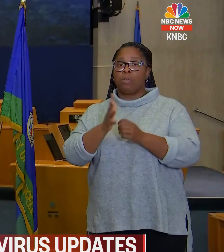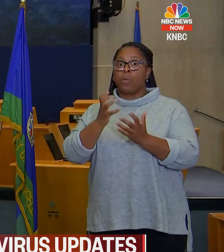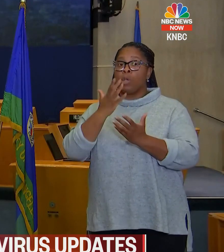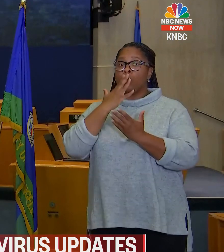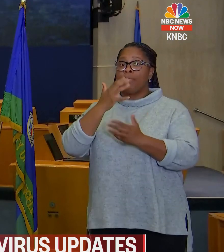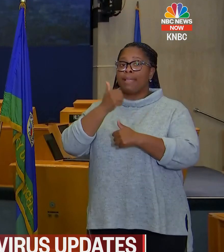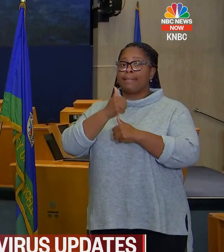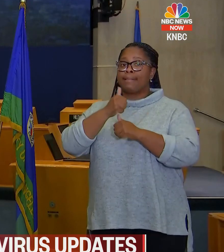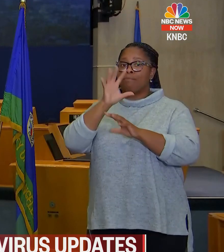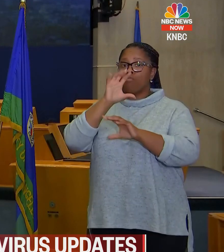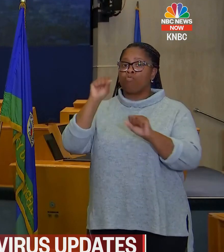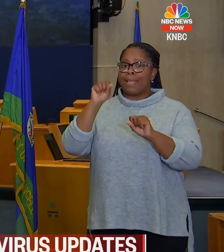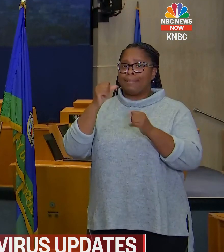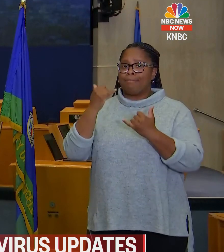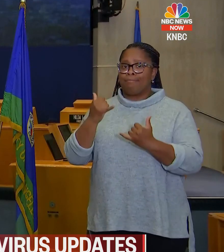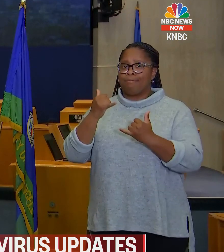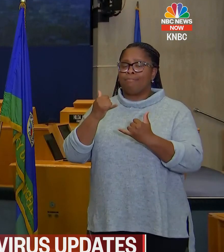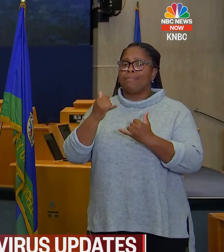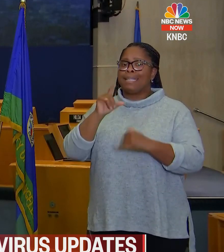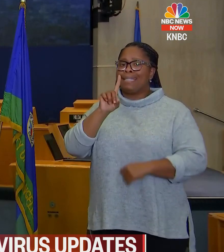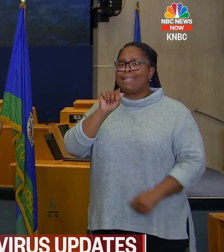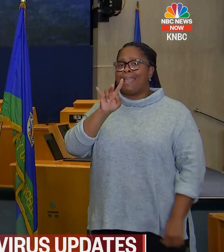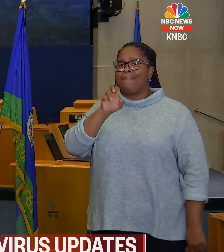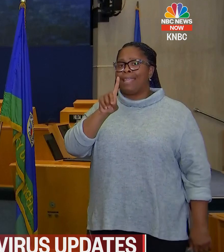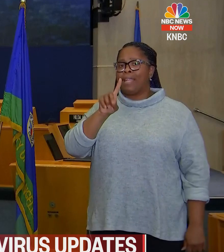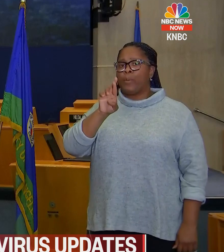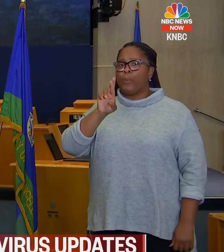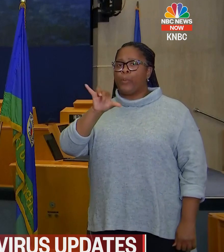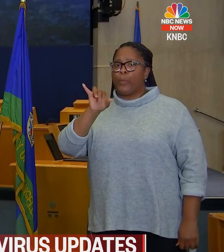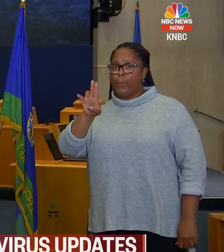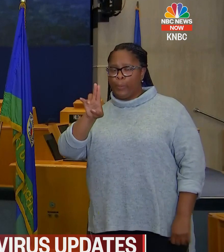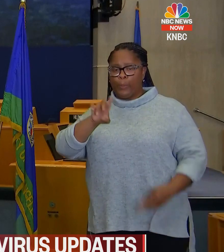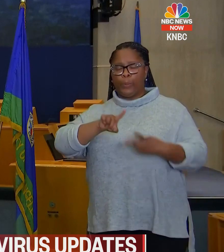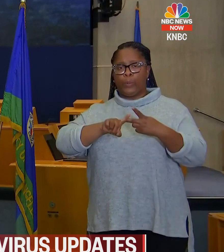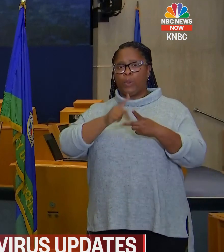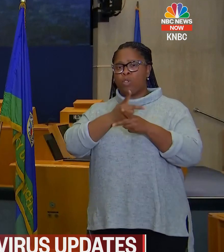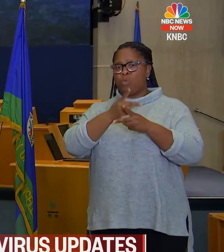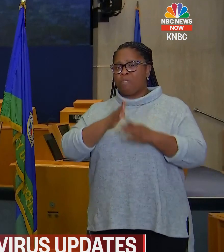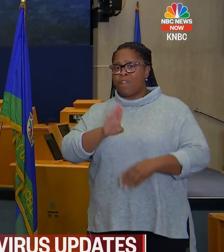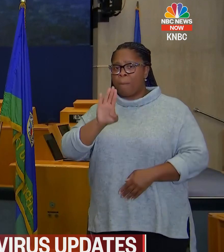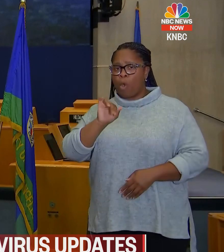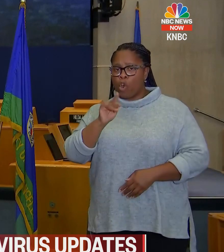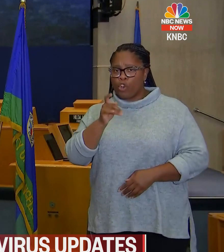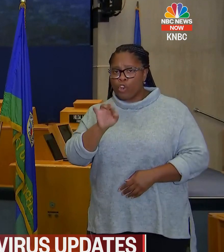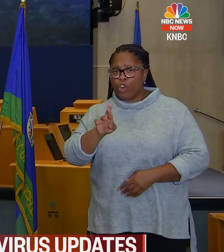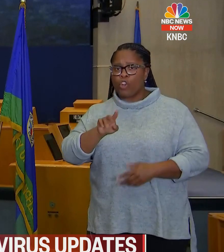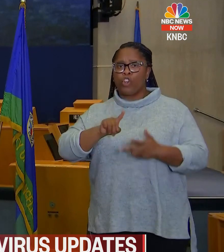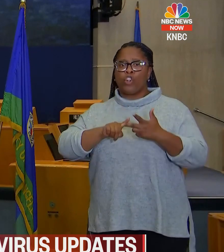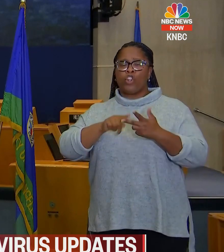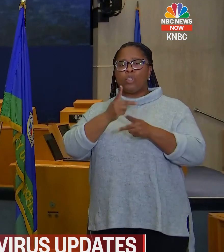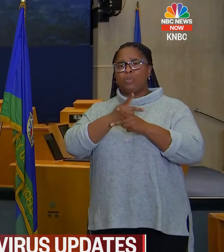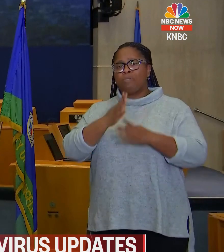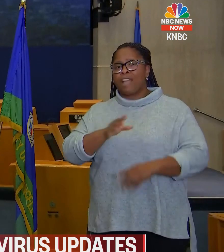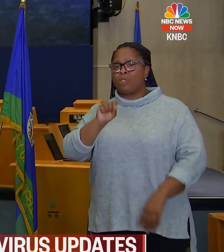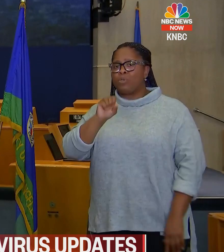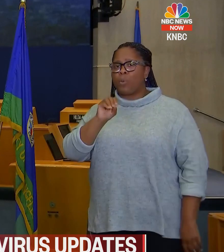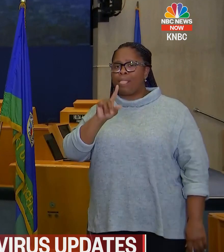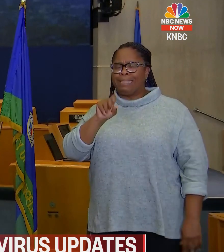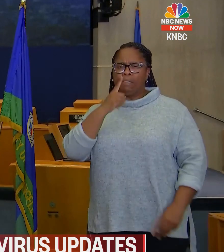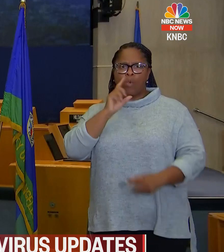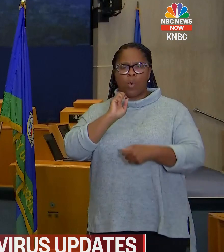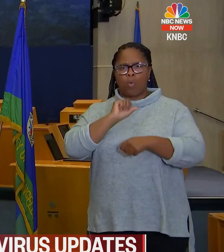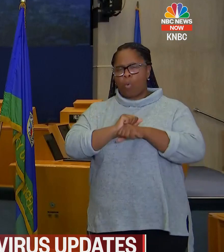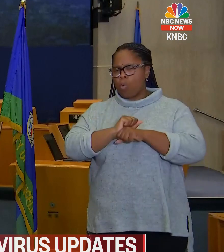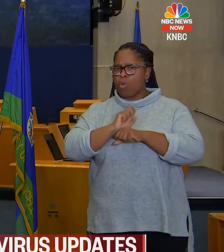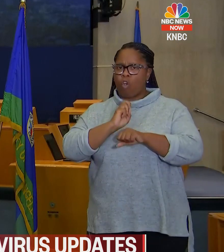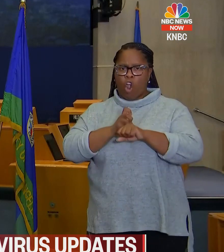Assistant President Pro Tem David Rue for his efforts, and Supervisor Barger and Solis for working so hard and for being here